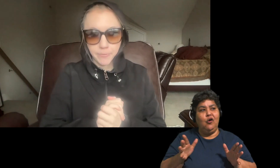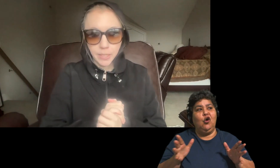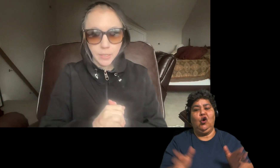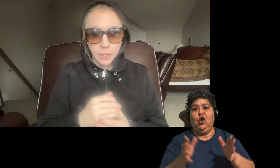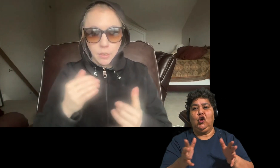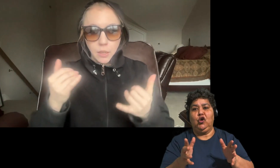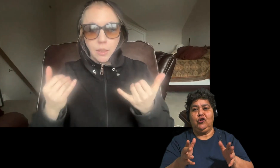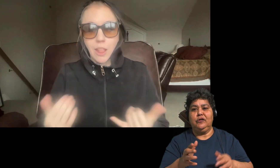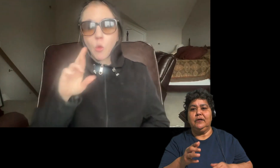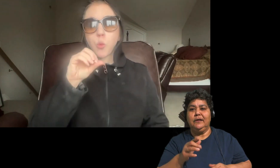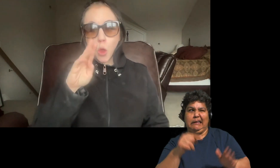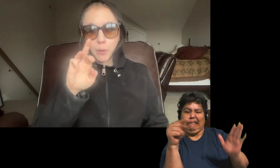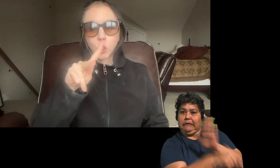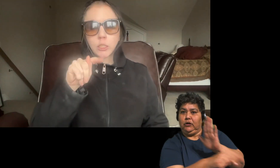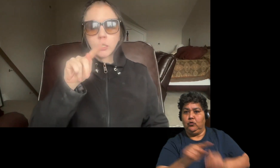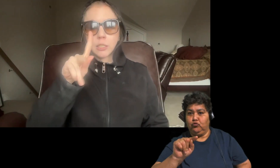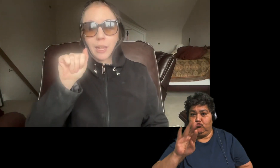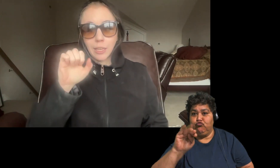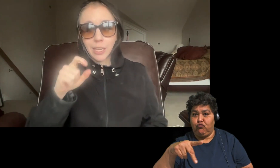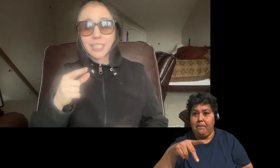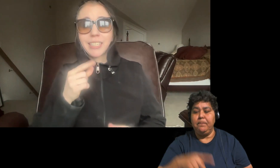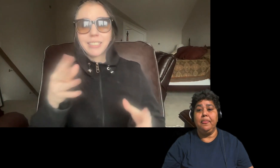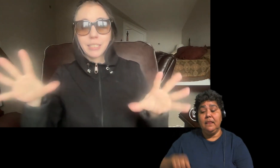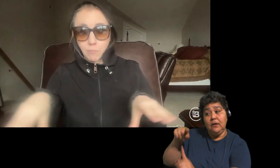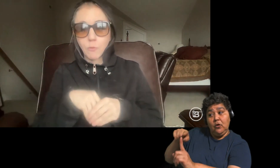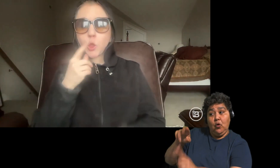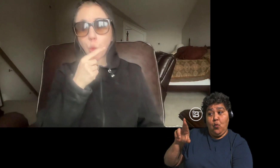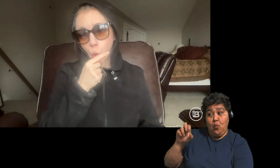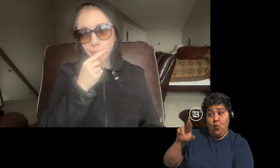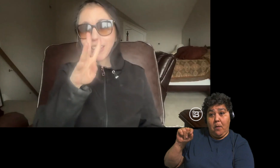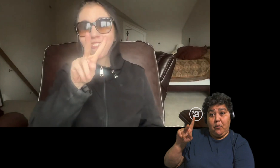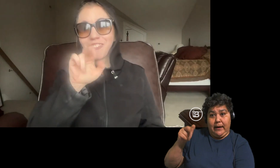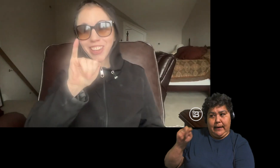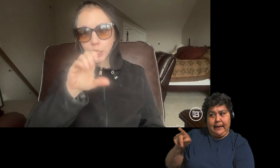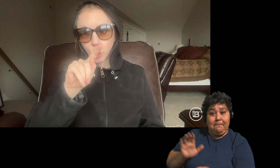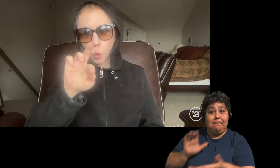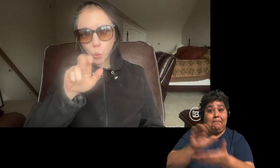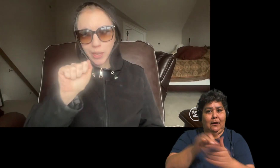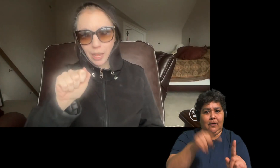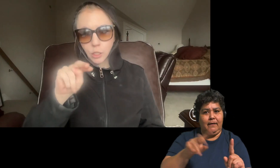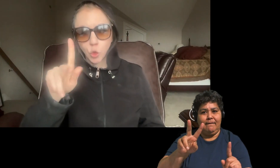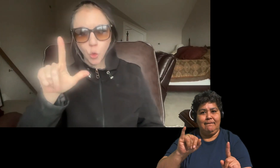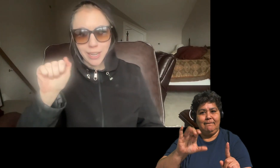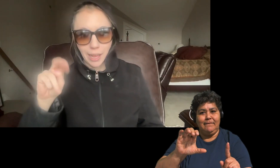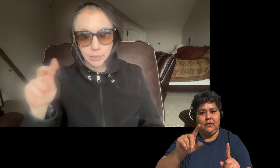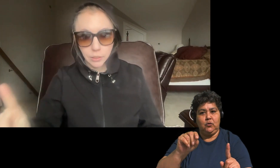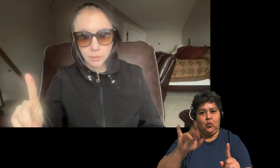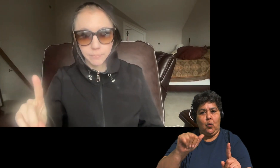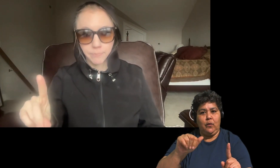that. And Robert Kagan is married to